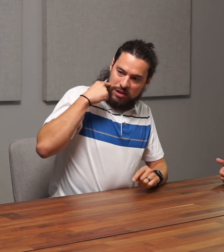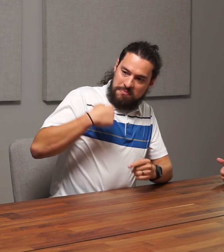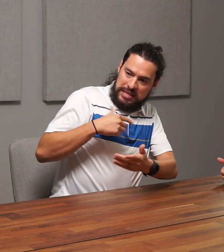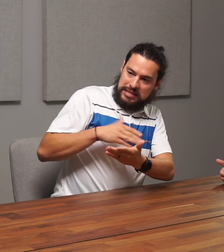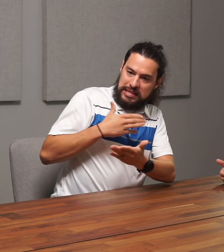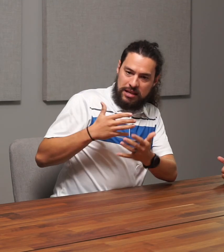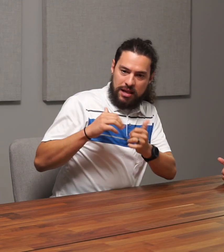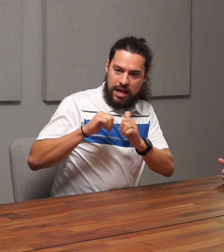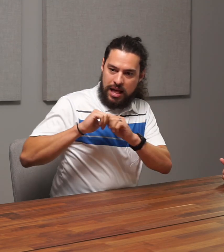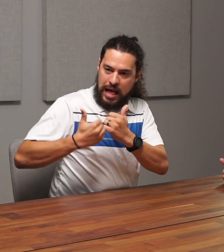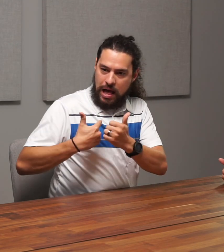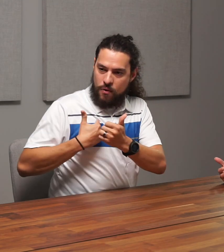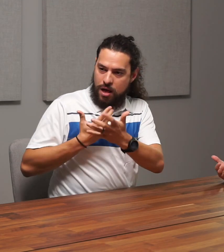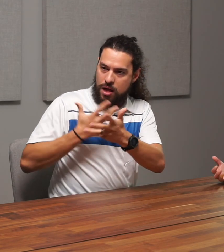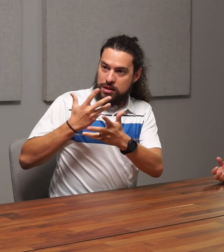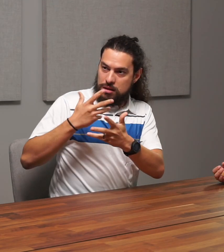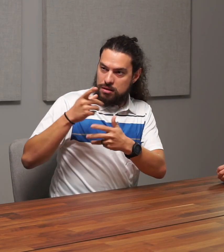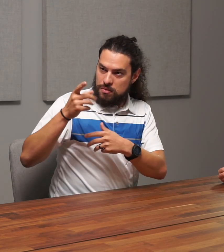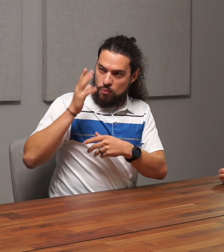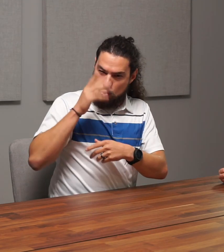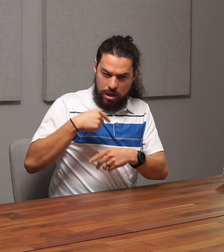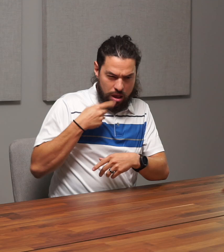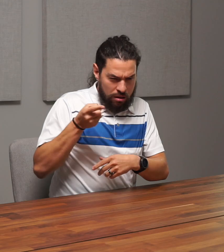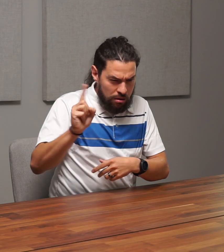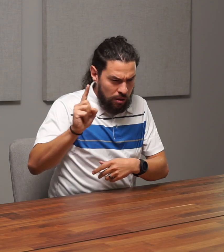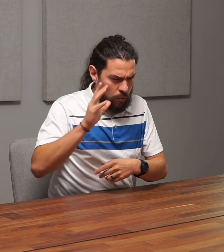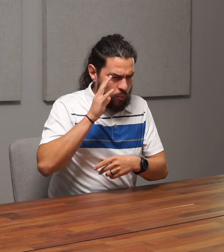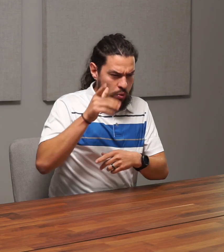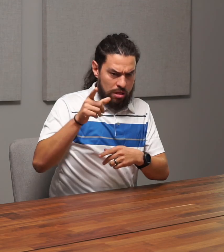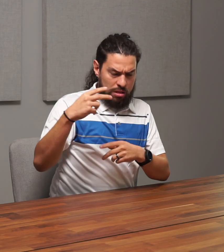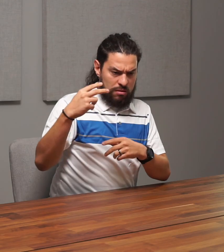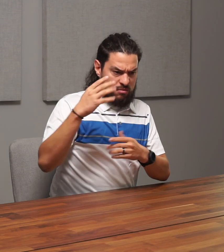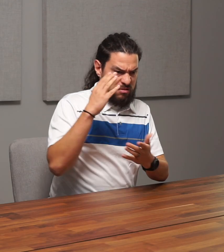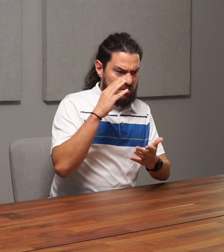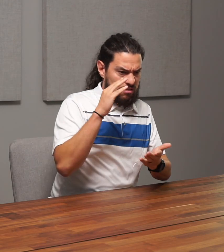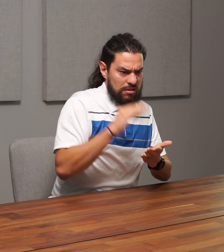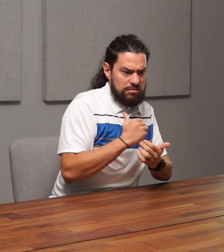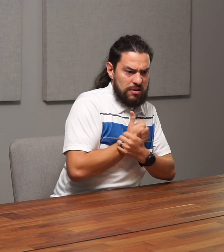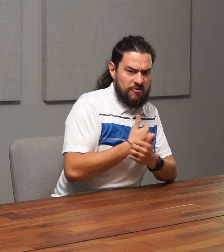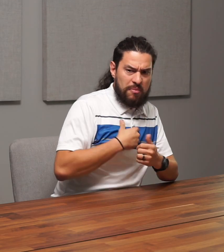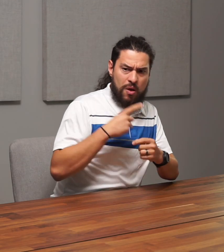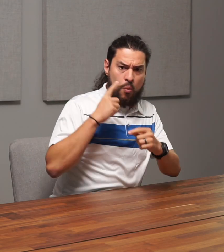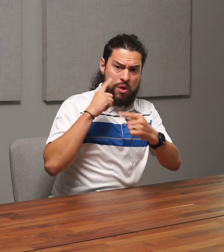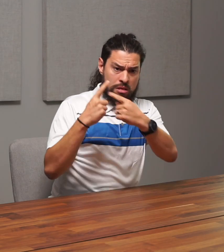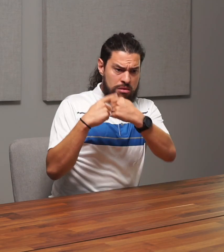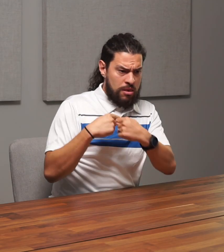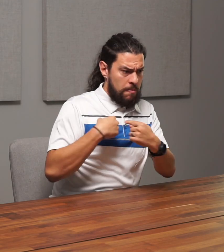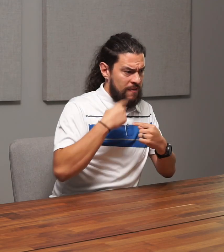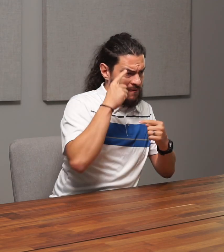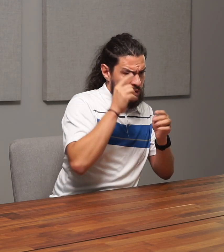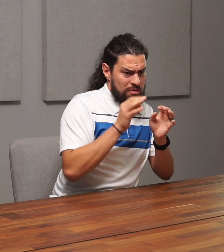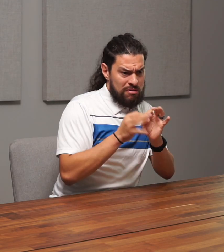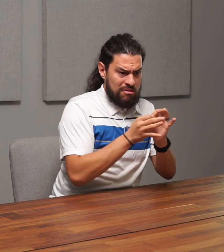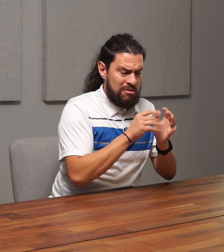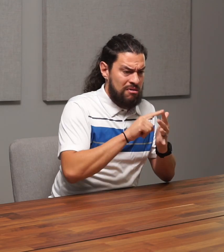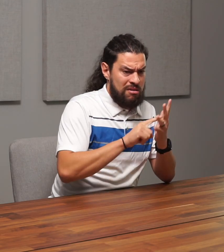from a family who can't fully understand and appreciate her love of the music and she